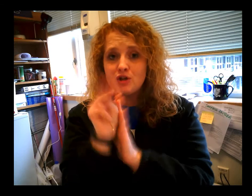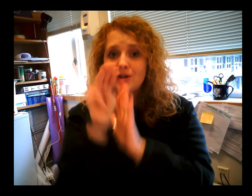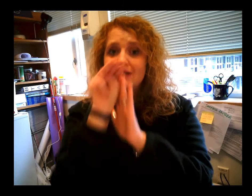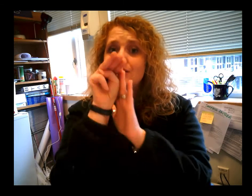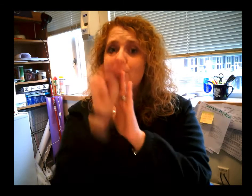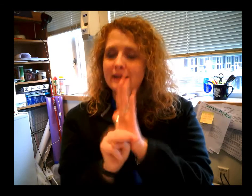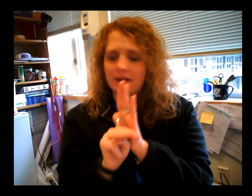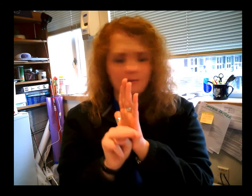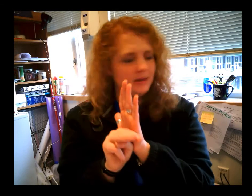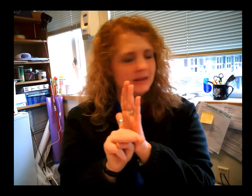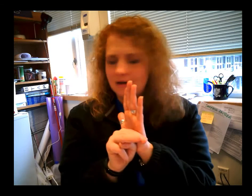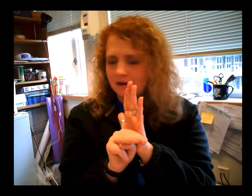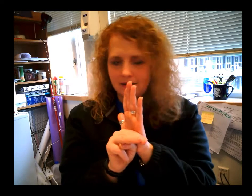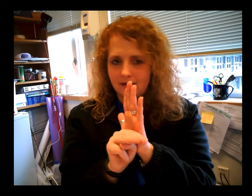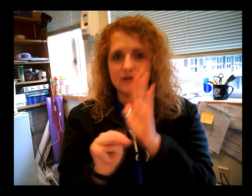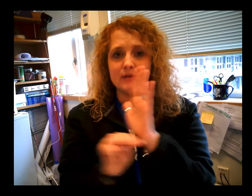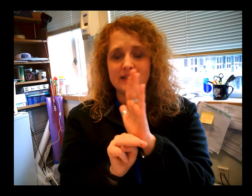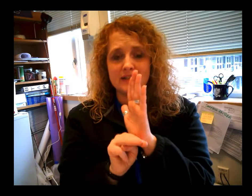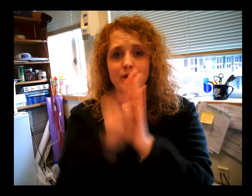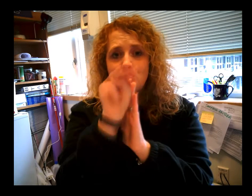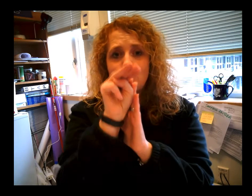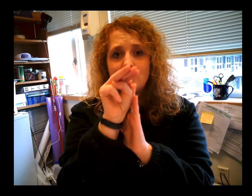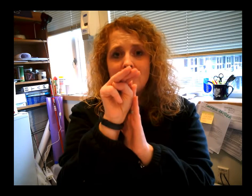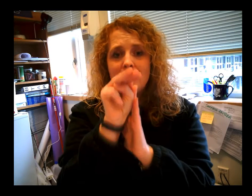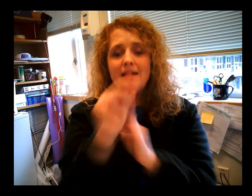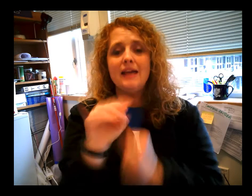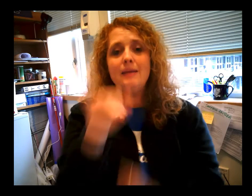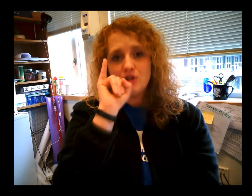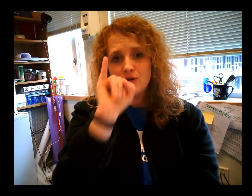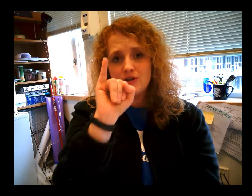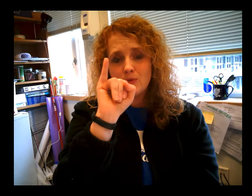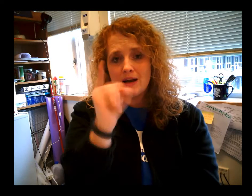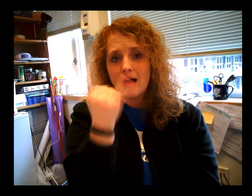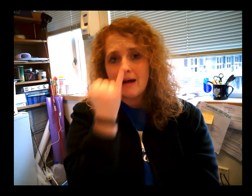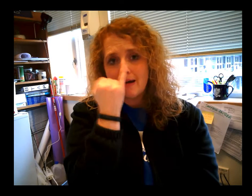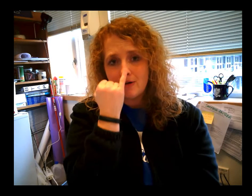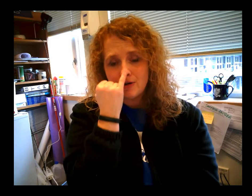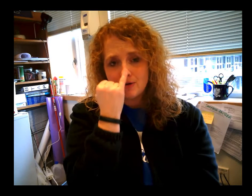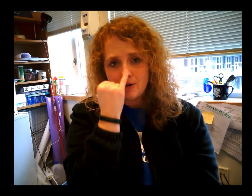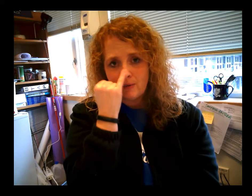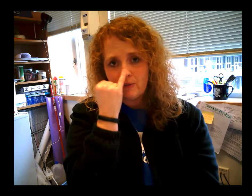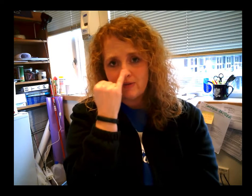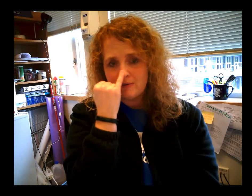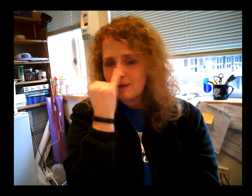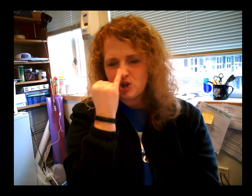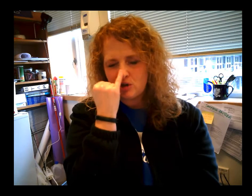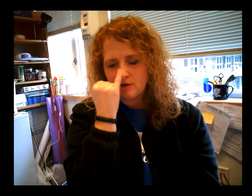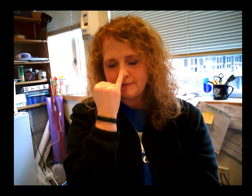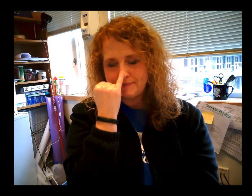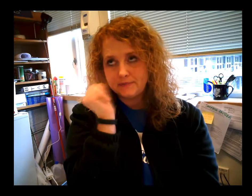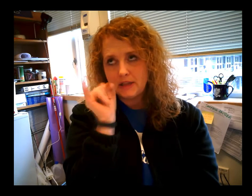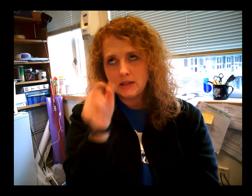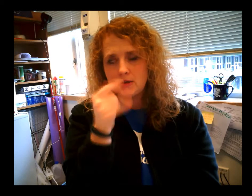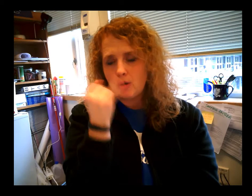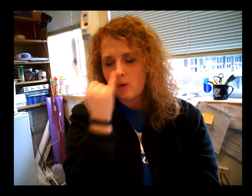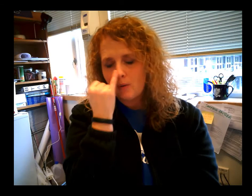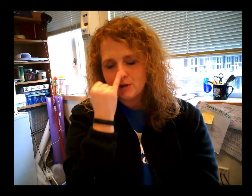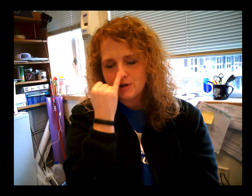is going down, but it's not there. So this is mature. Immature is with an I on your nose. Immature. So immature.